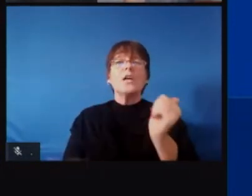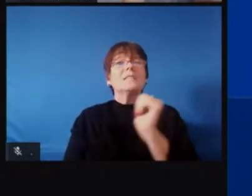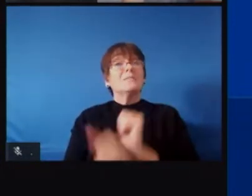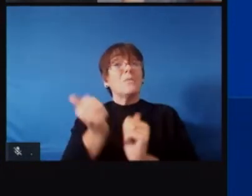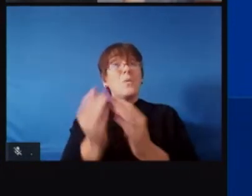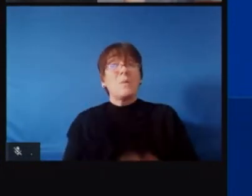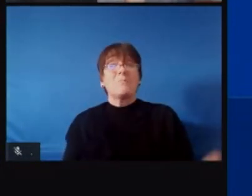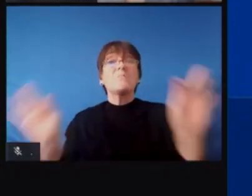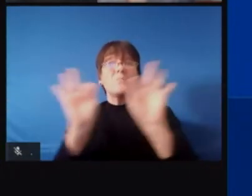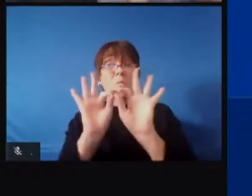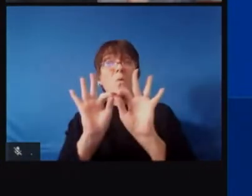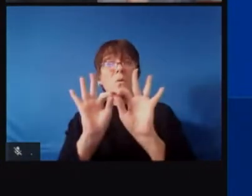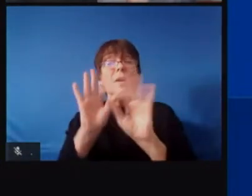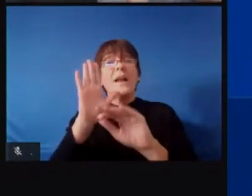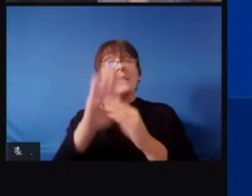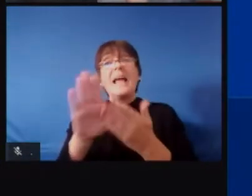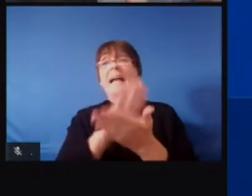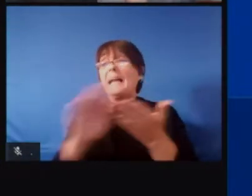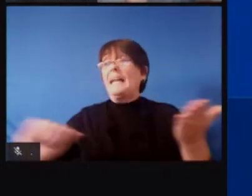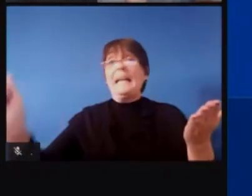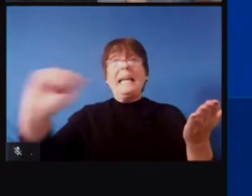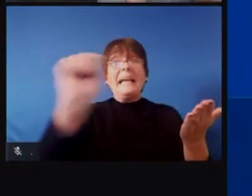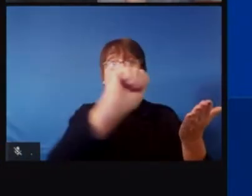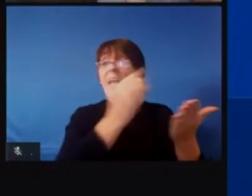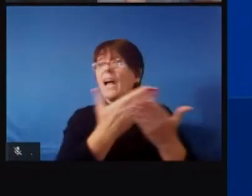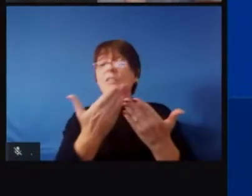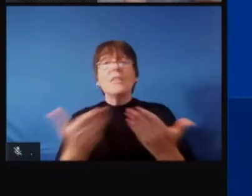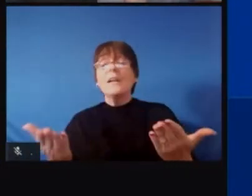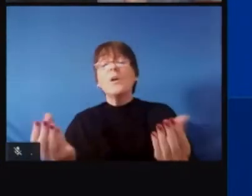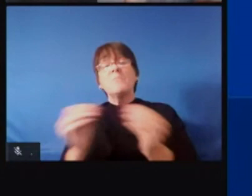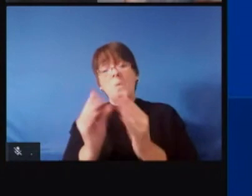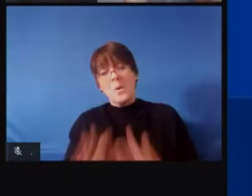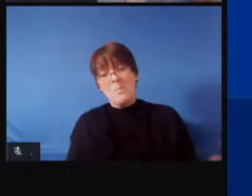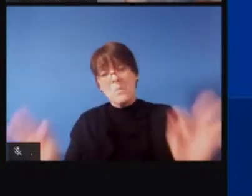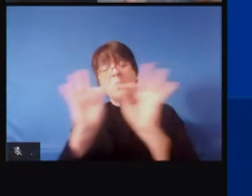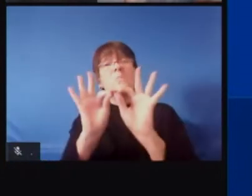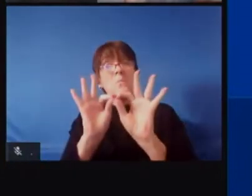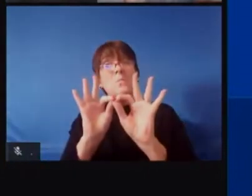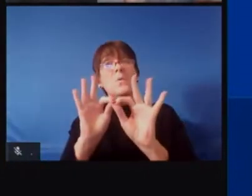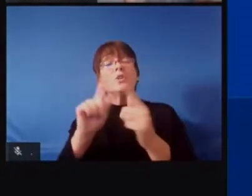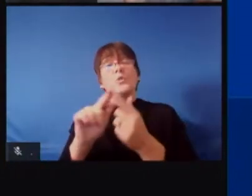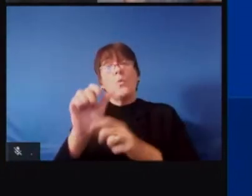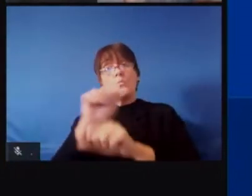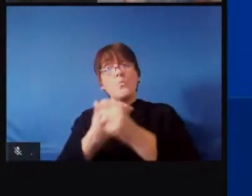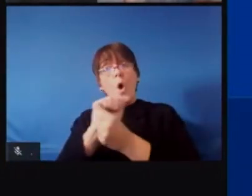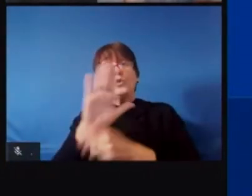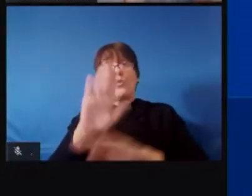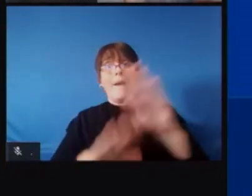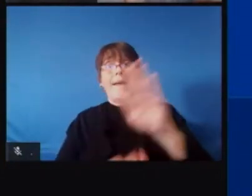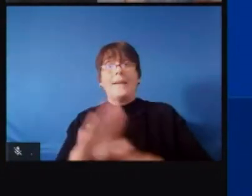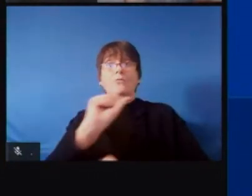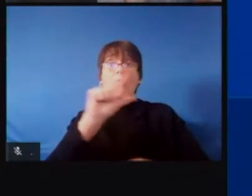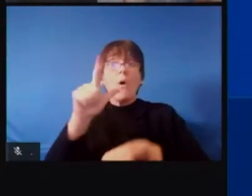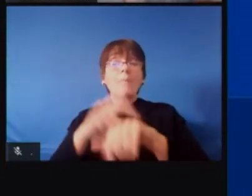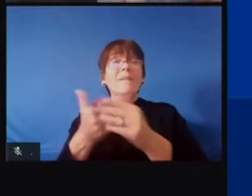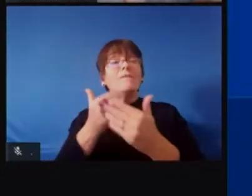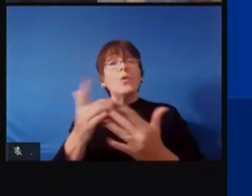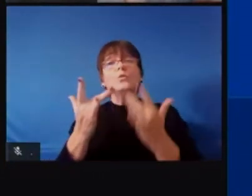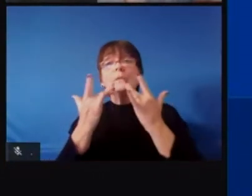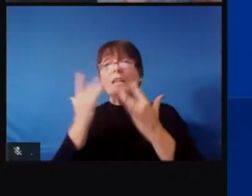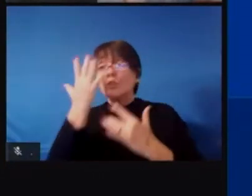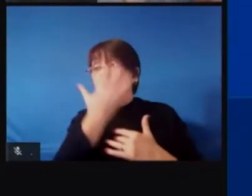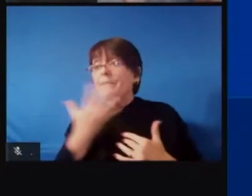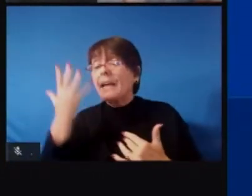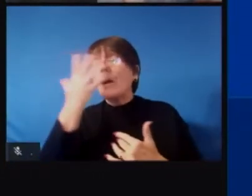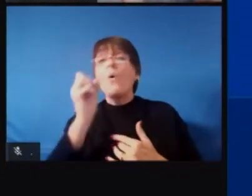important than cleaning surfaces and other things like that. It is much more important to be cleaning your hands, washing your hands before you're touching your face or